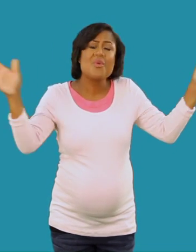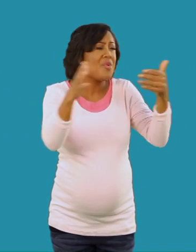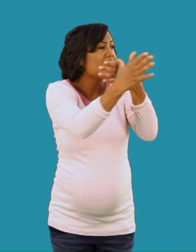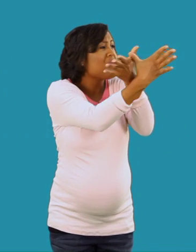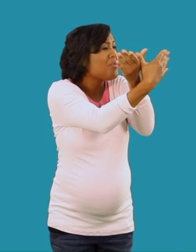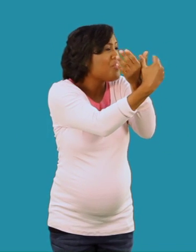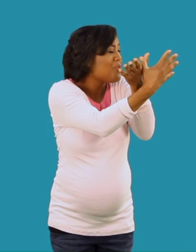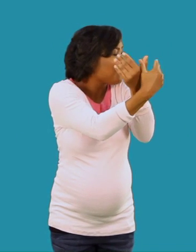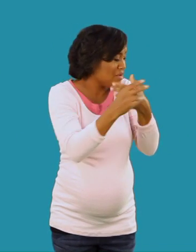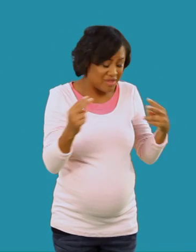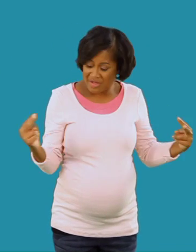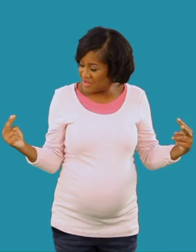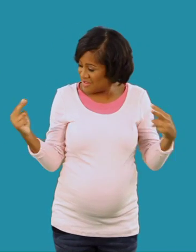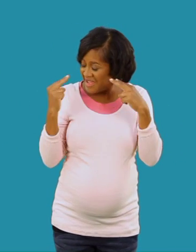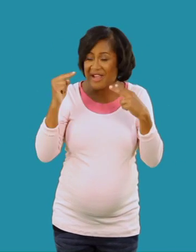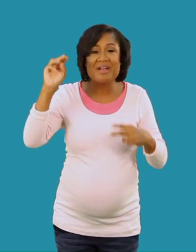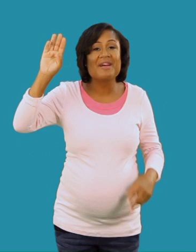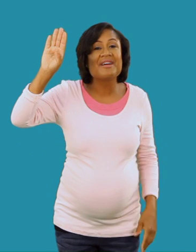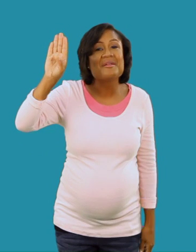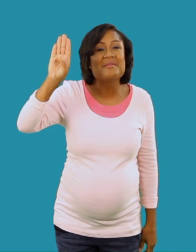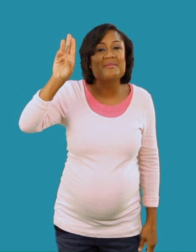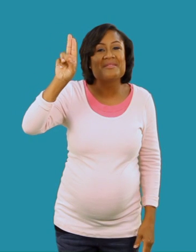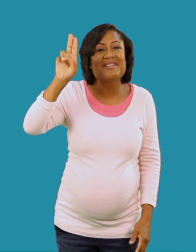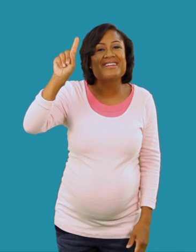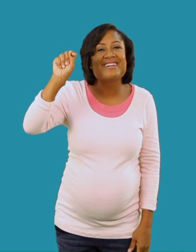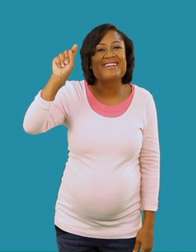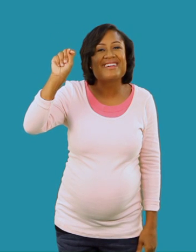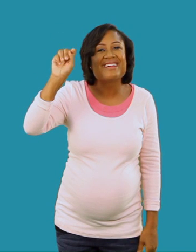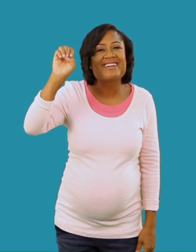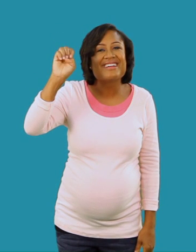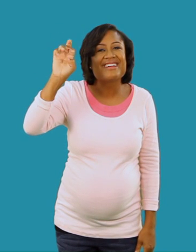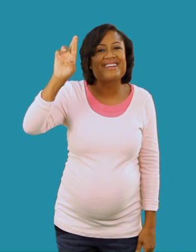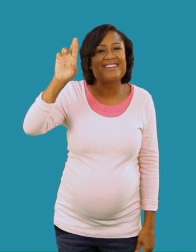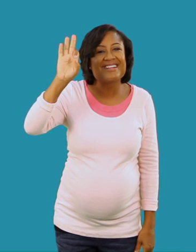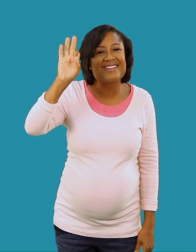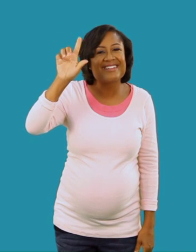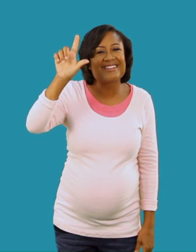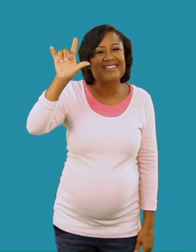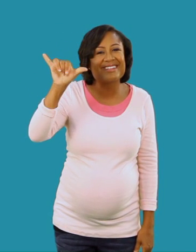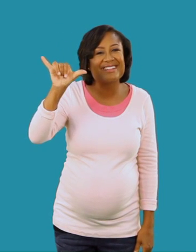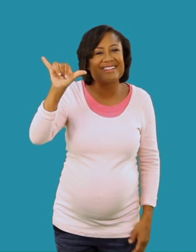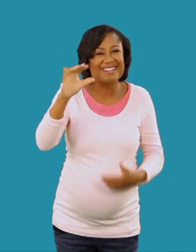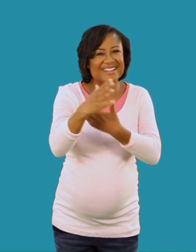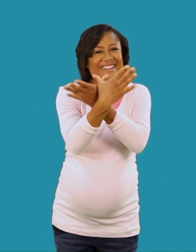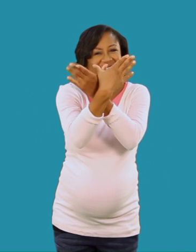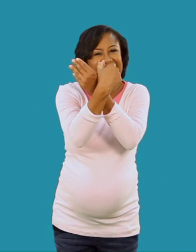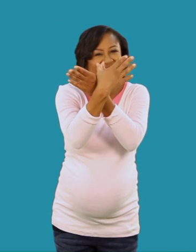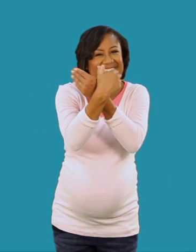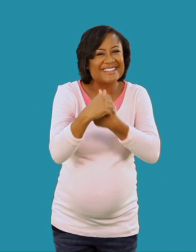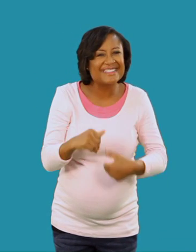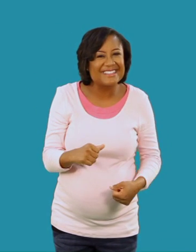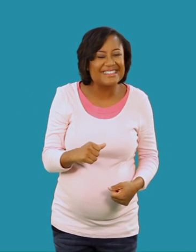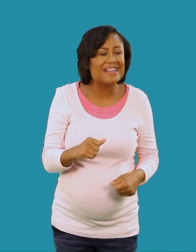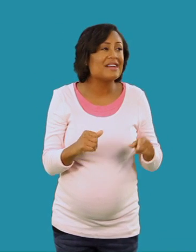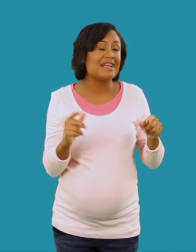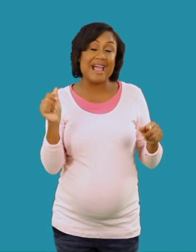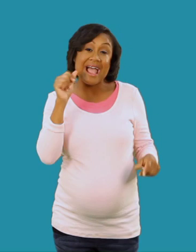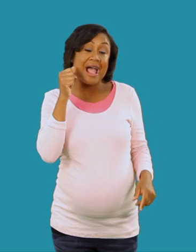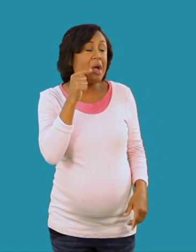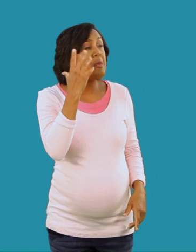signs butterfly. They are beautiful, says Amber.